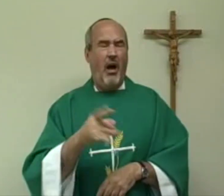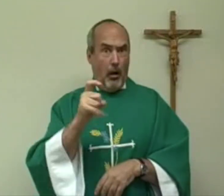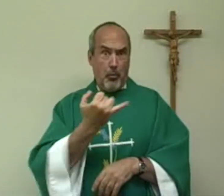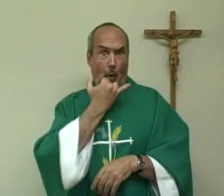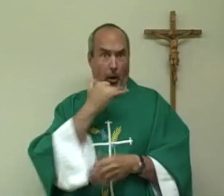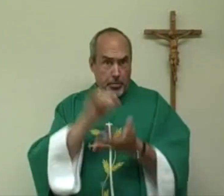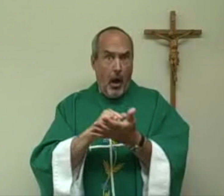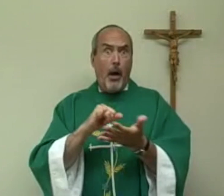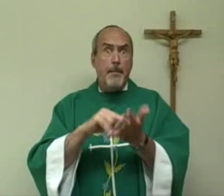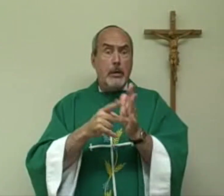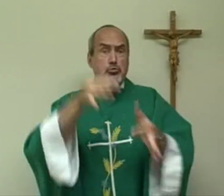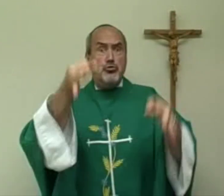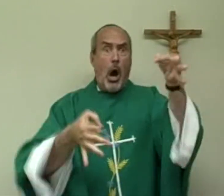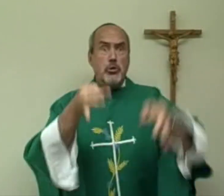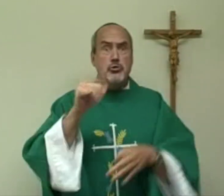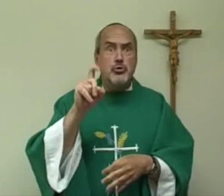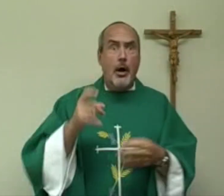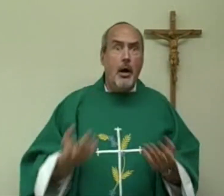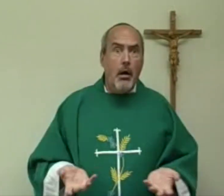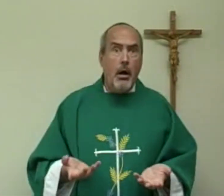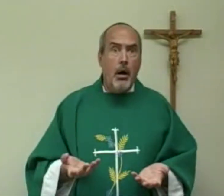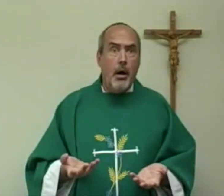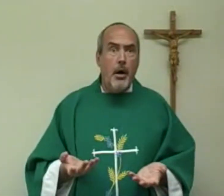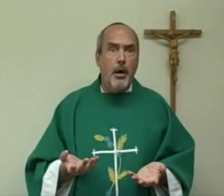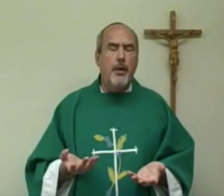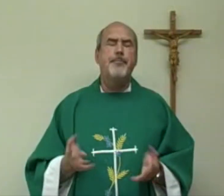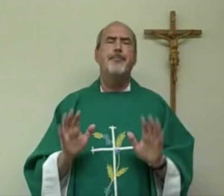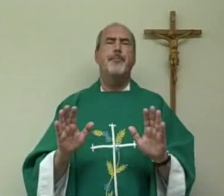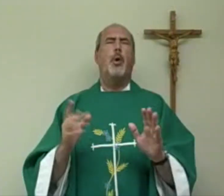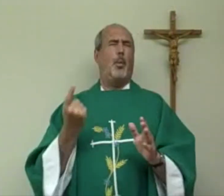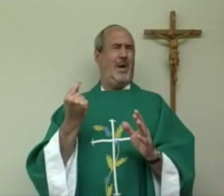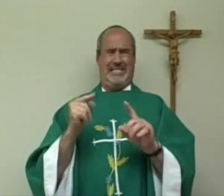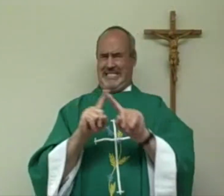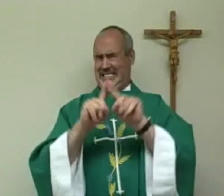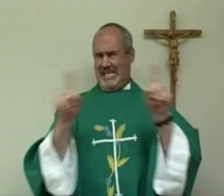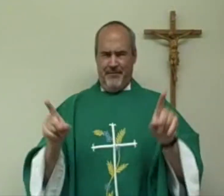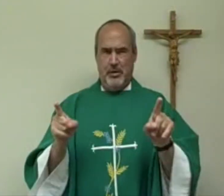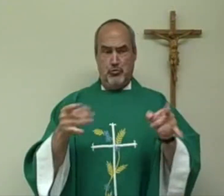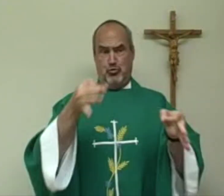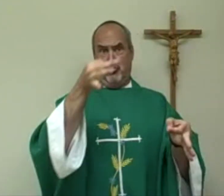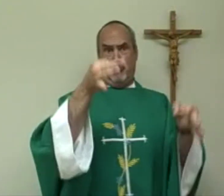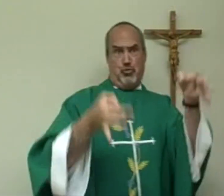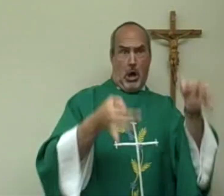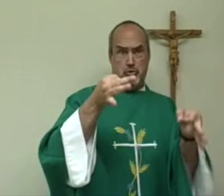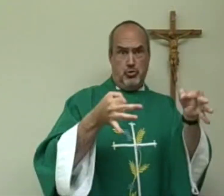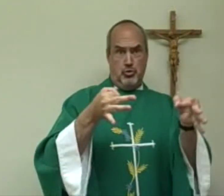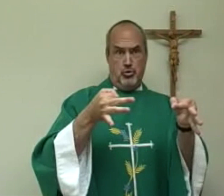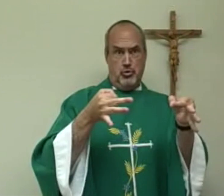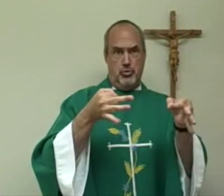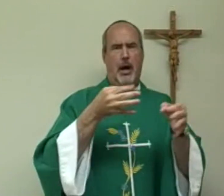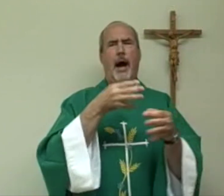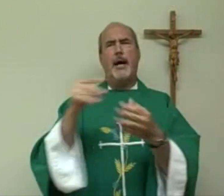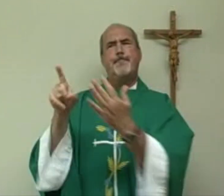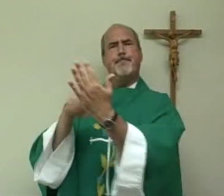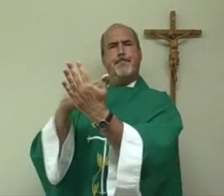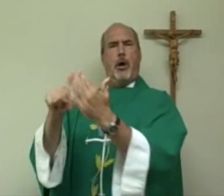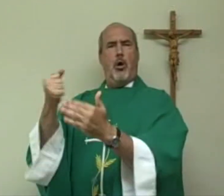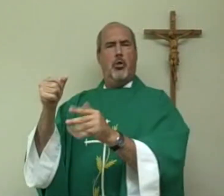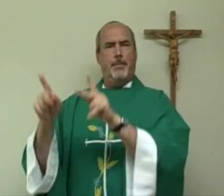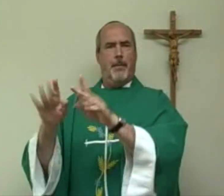something wrong that I don't like, does that mean I'm judging them? Well, what's the difference between judging